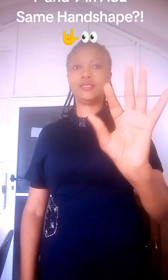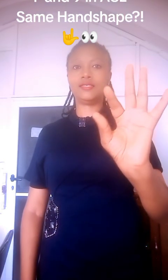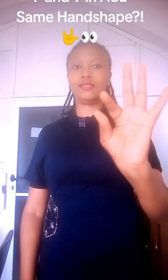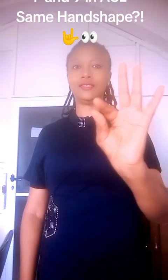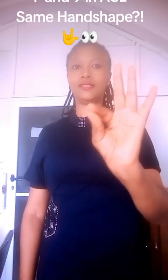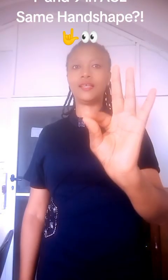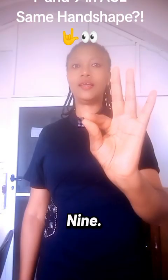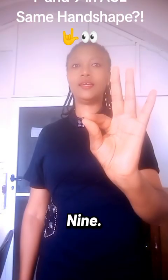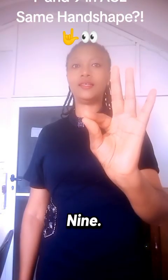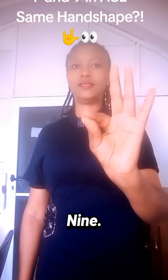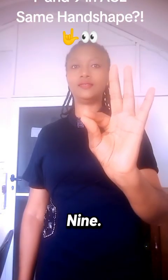9.